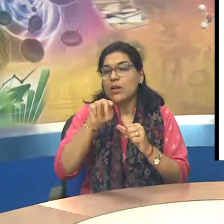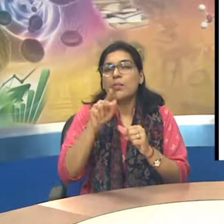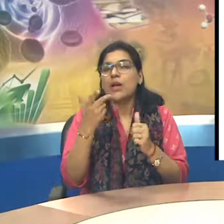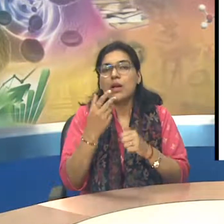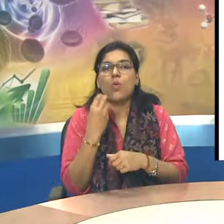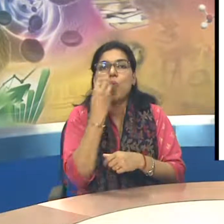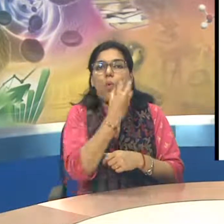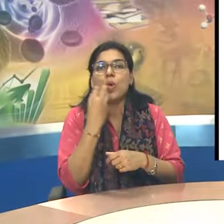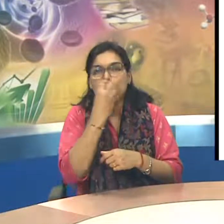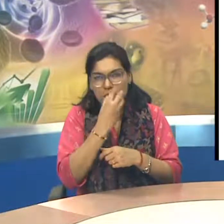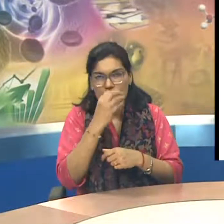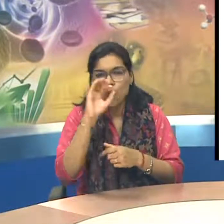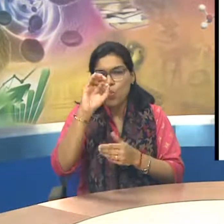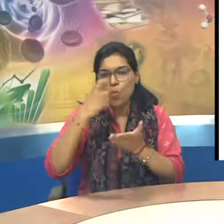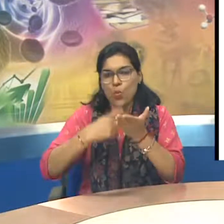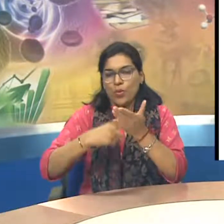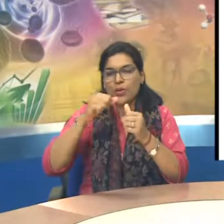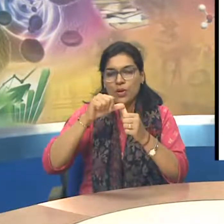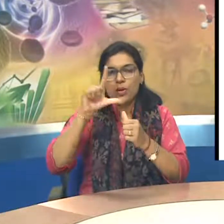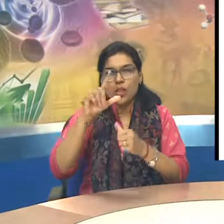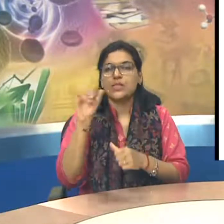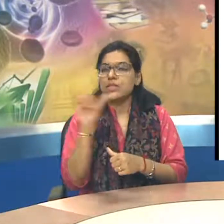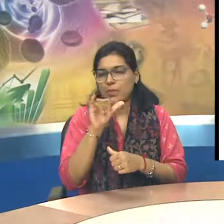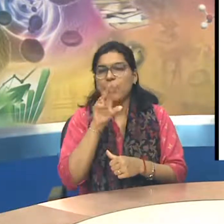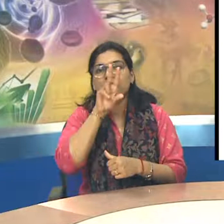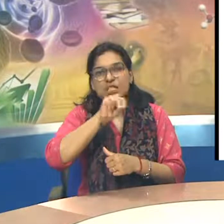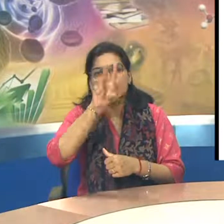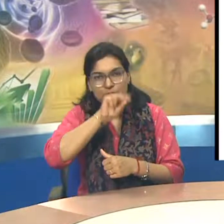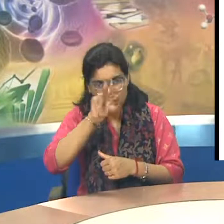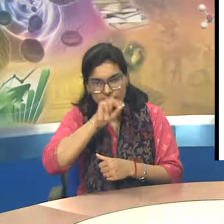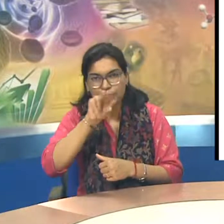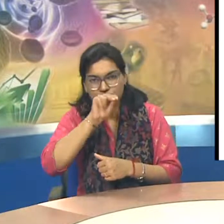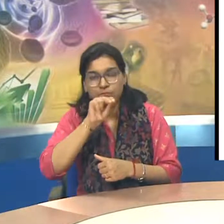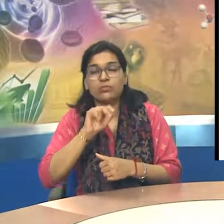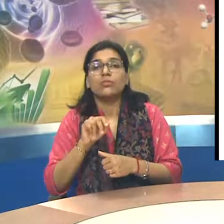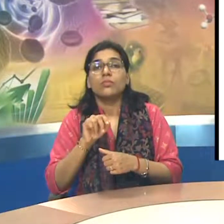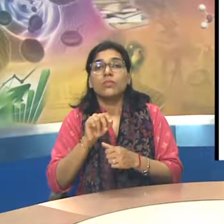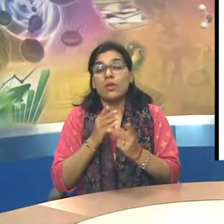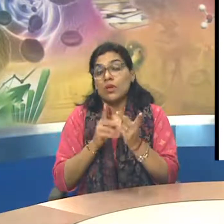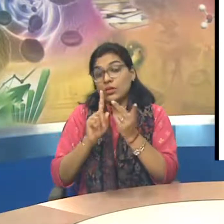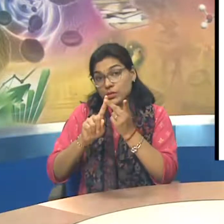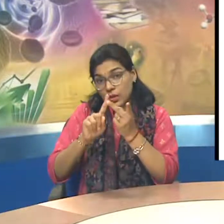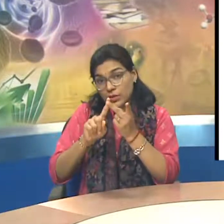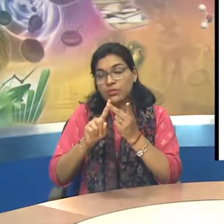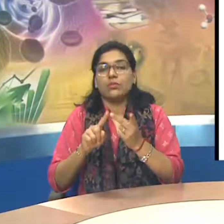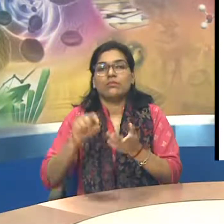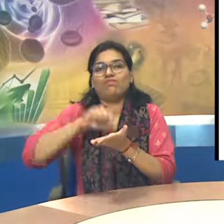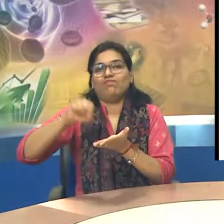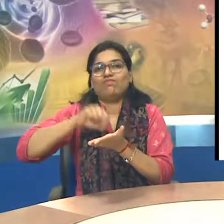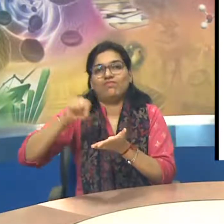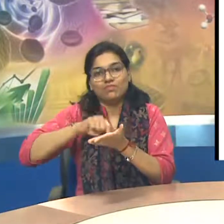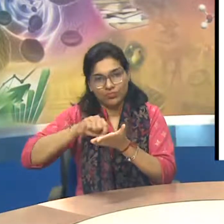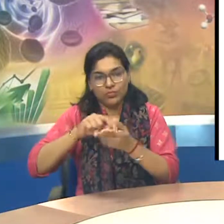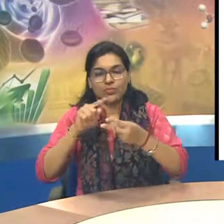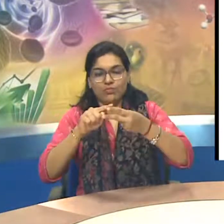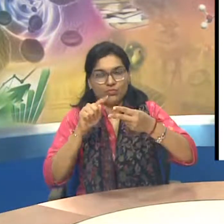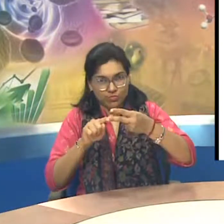There are two types of communication. The first one is verbal